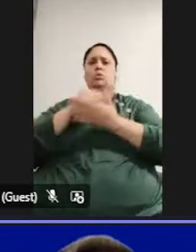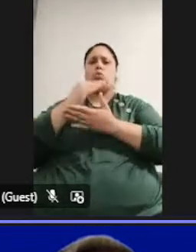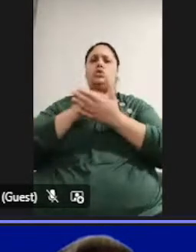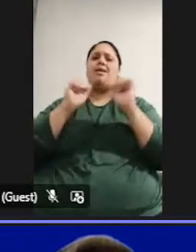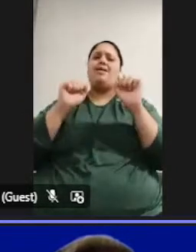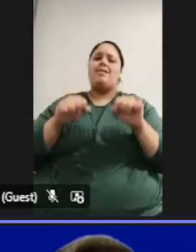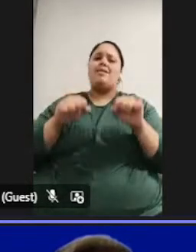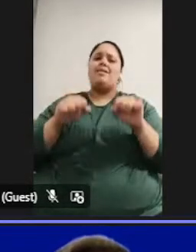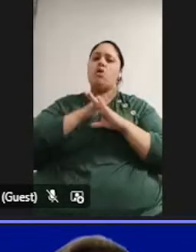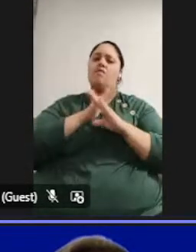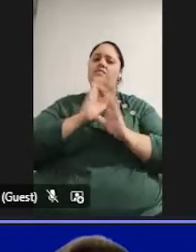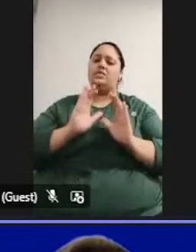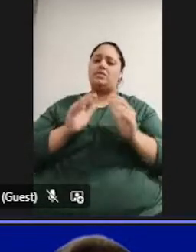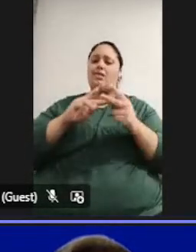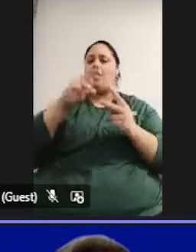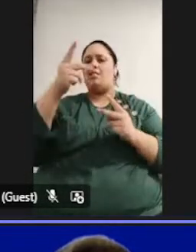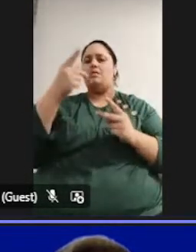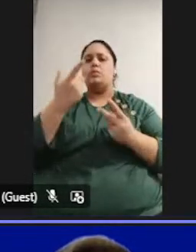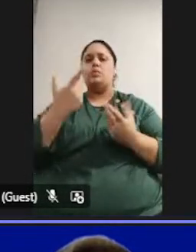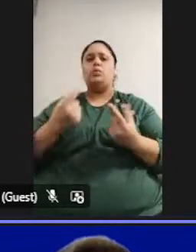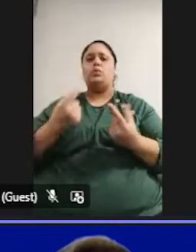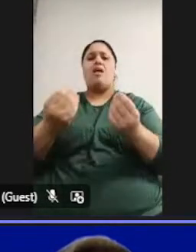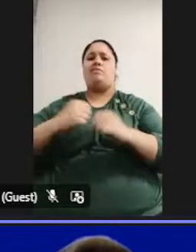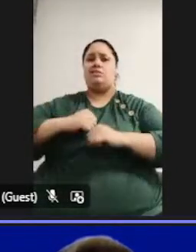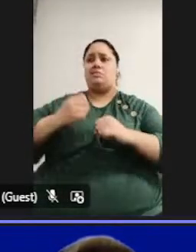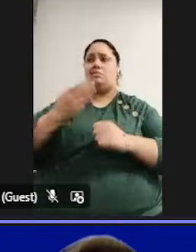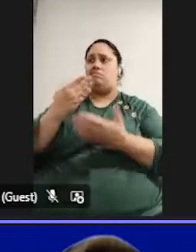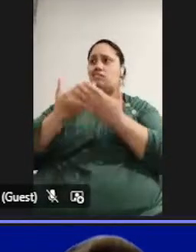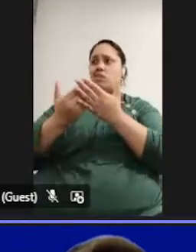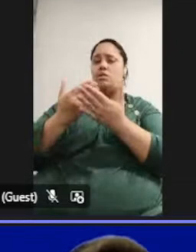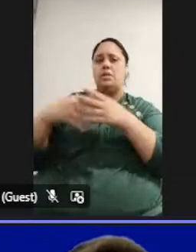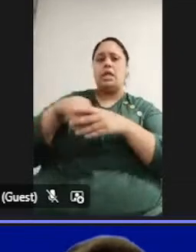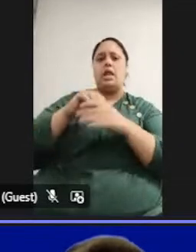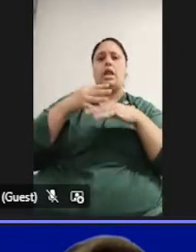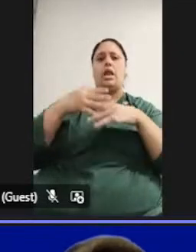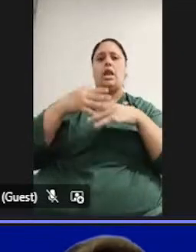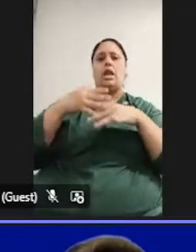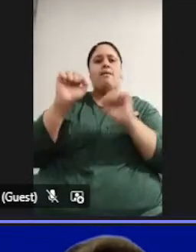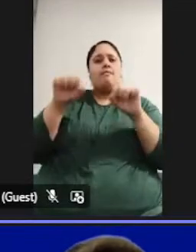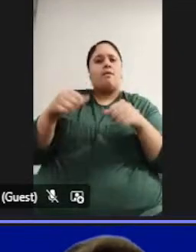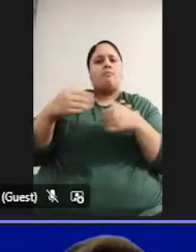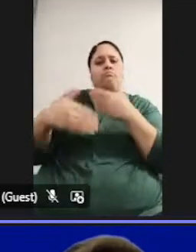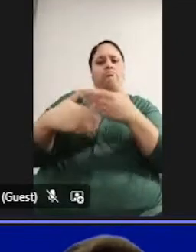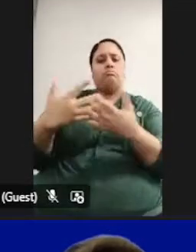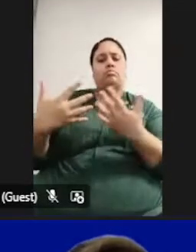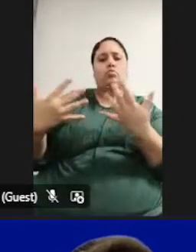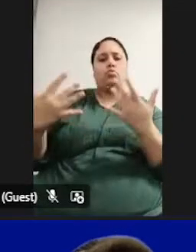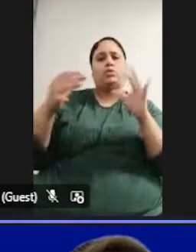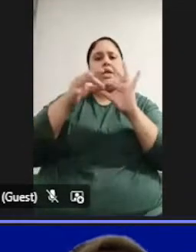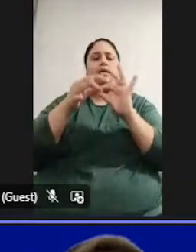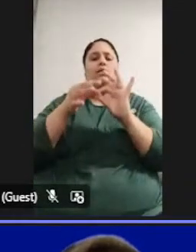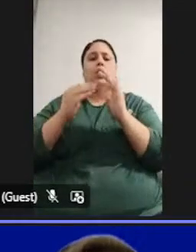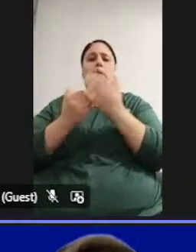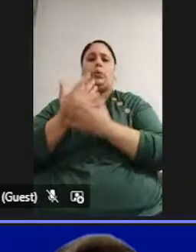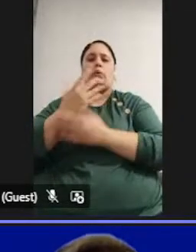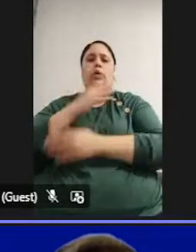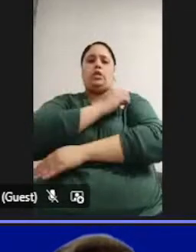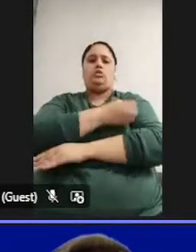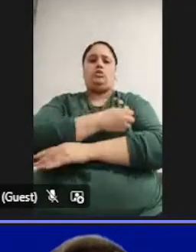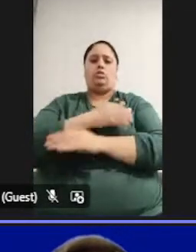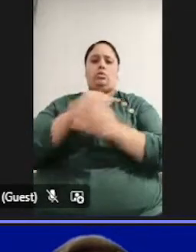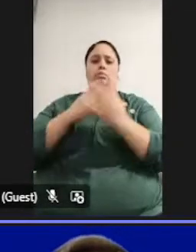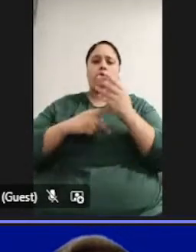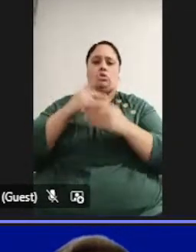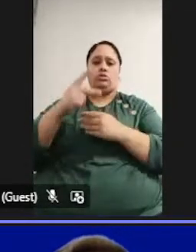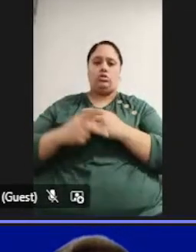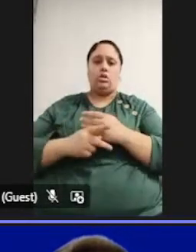as to where they do have space within their networks to be able to connect in new energy projects. And this is the last slide